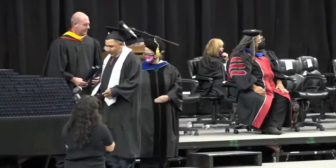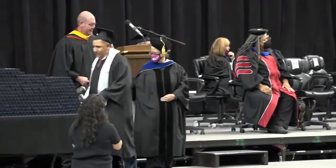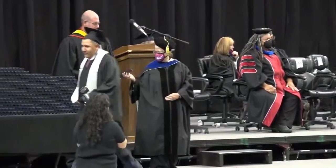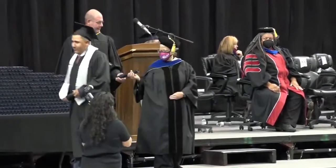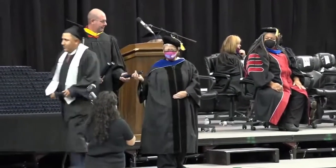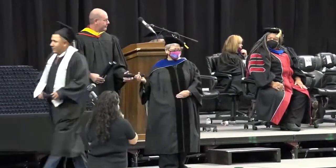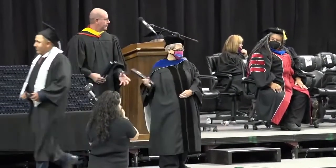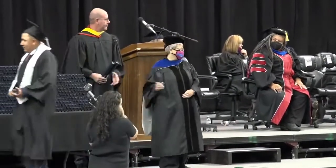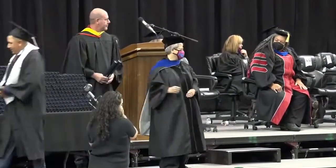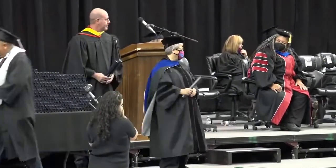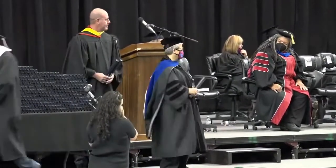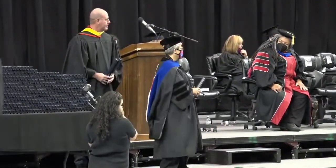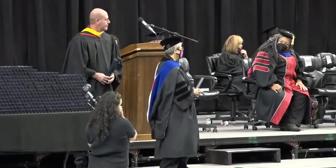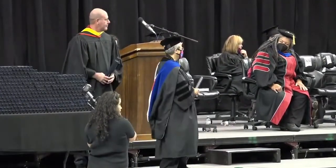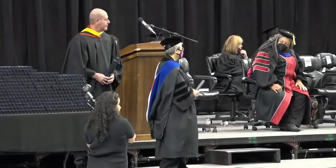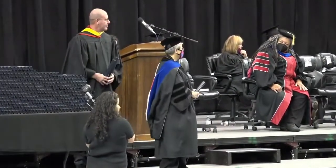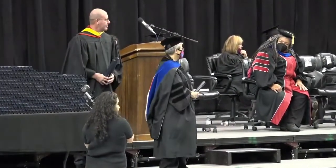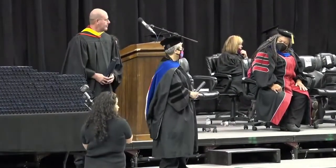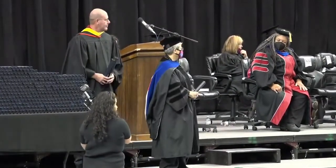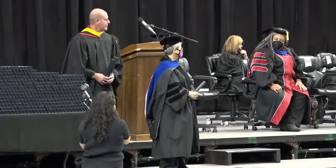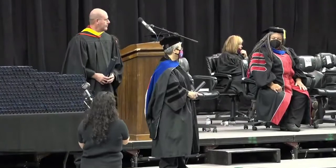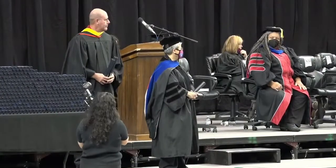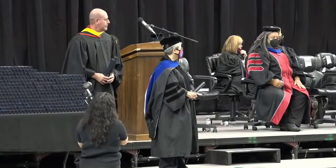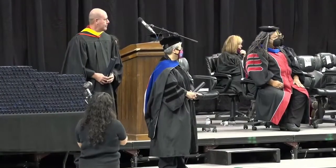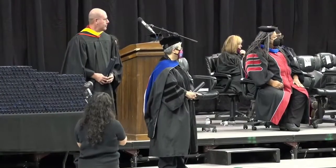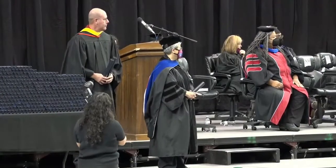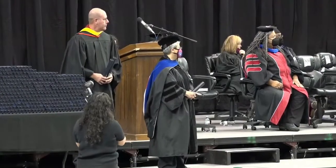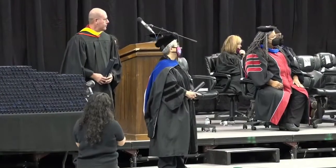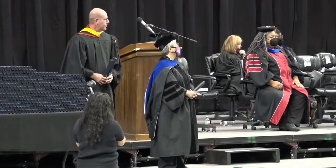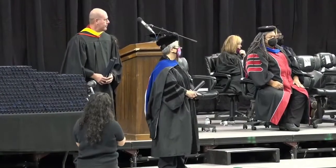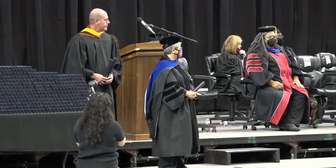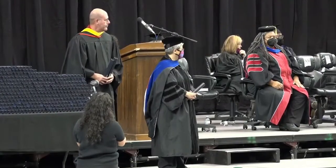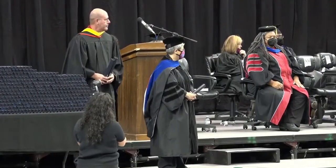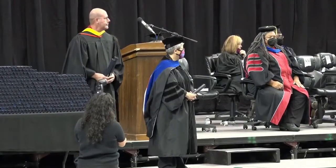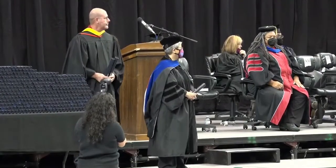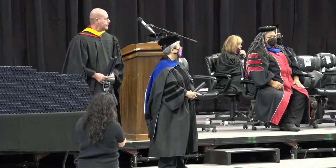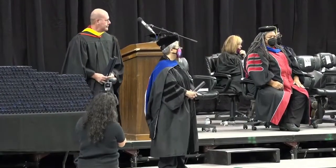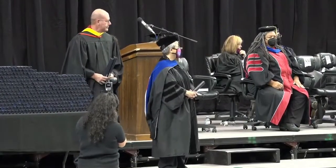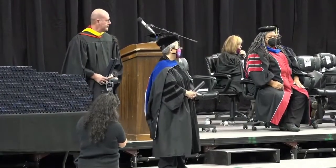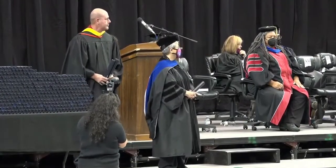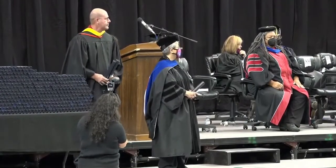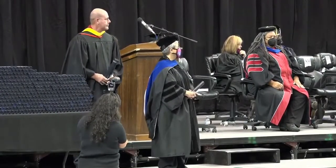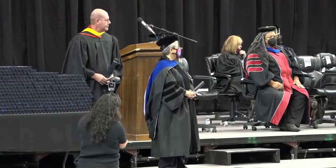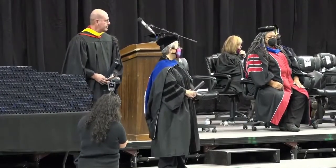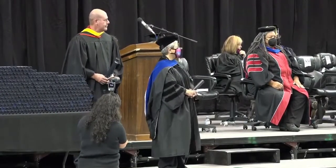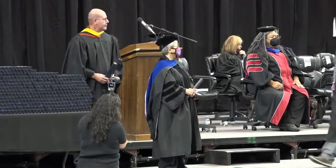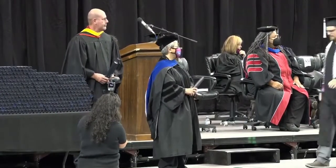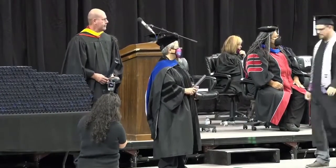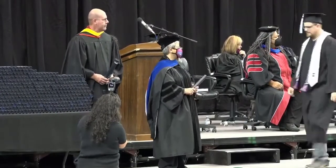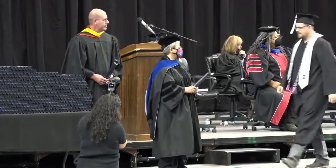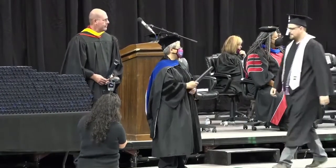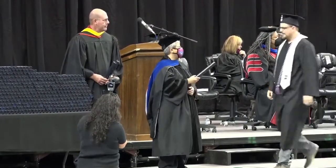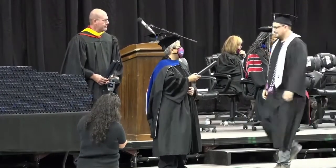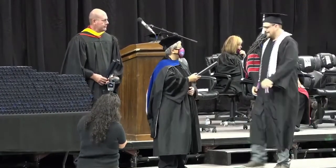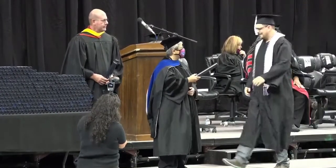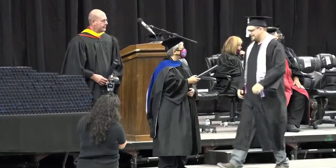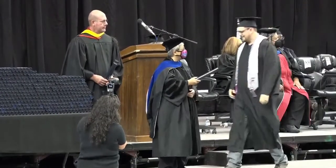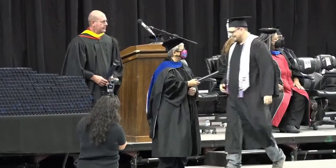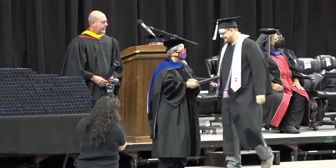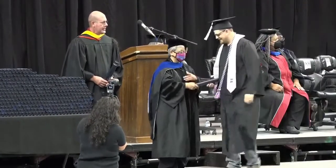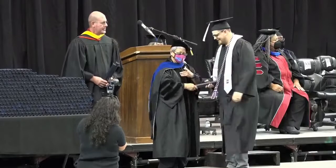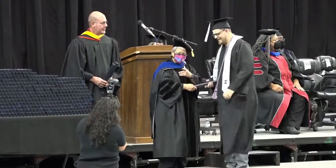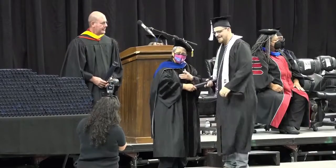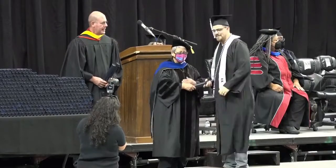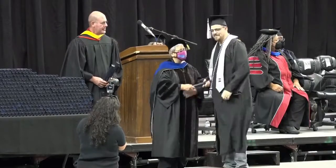Anthony Robert Dvorak, Electronics Technology, Biomedical Electronics, National Technical